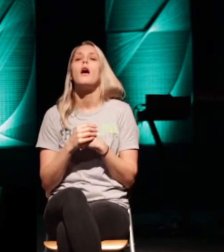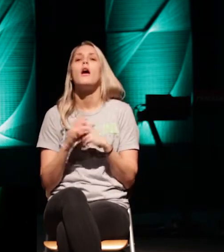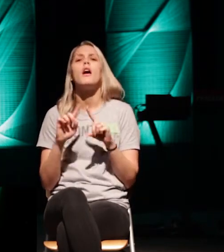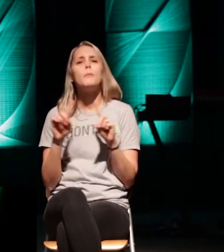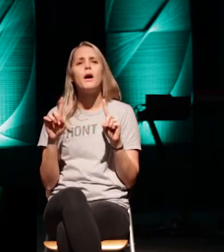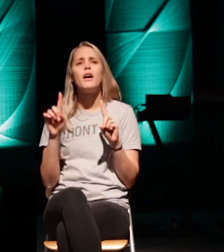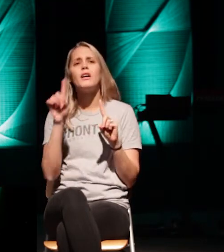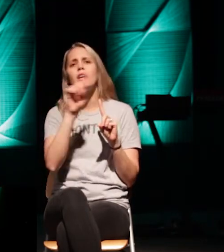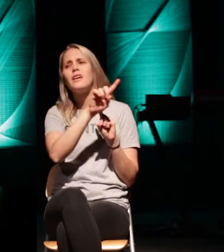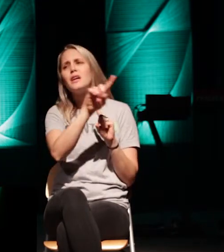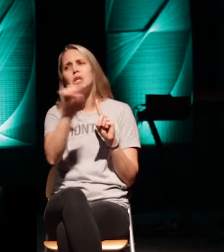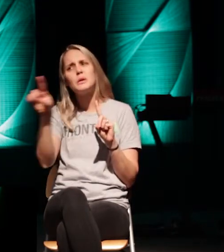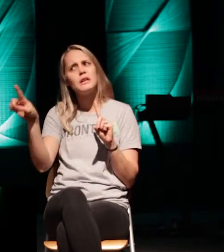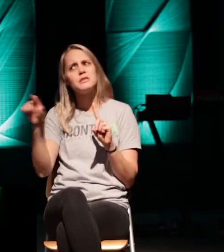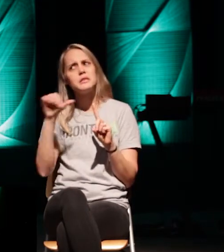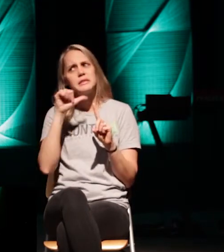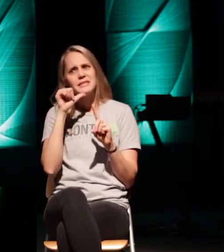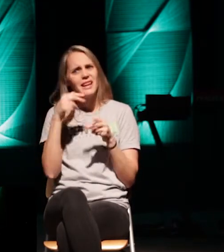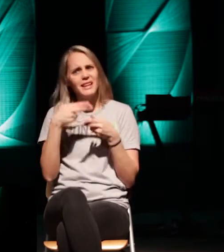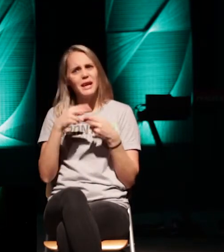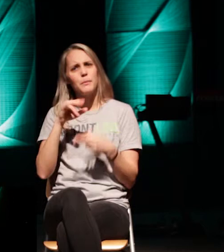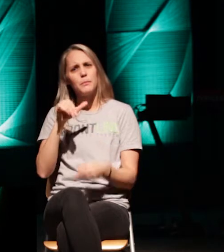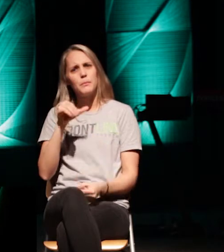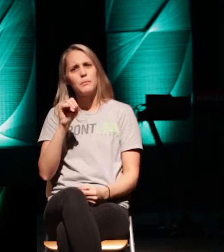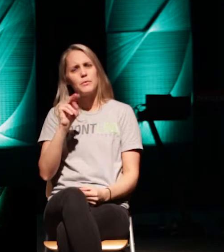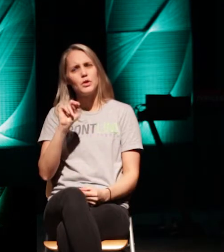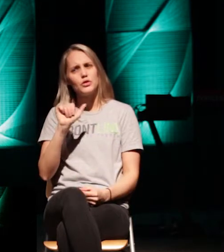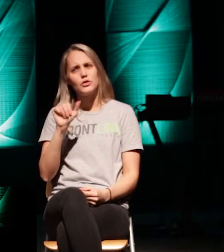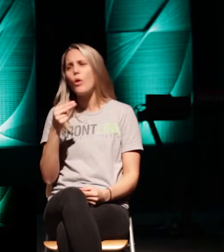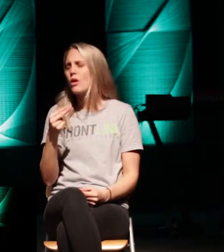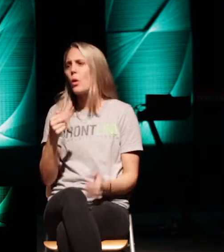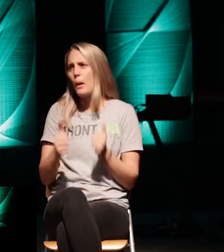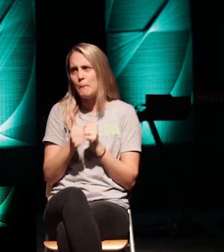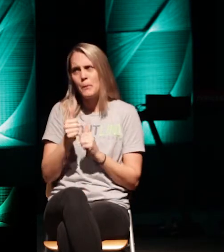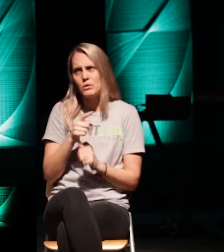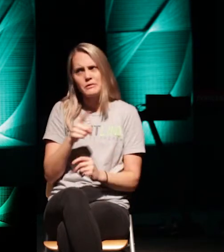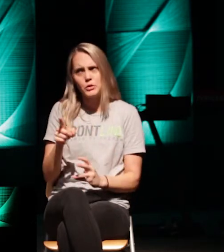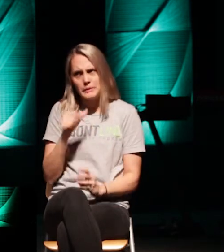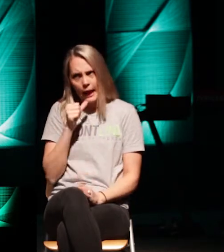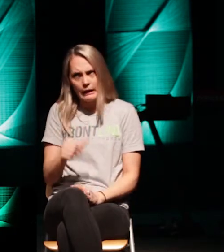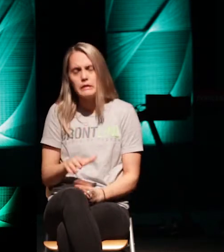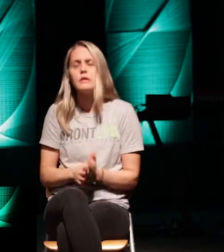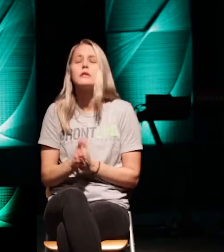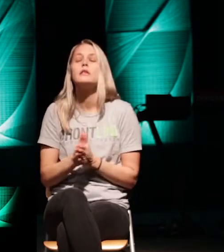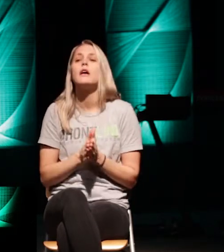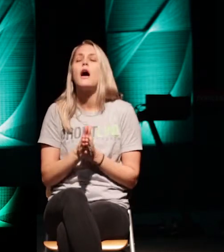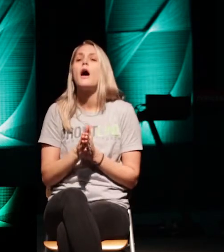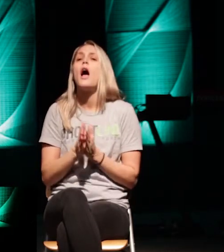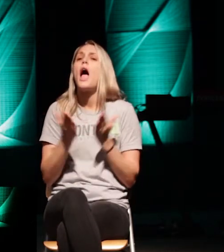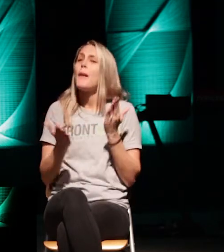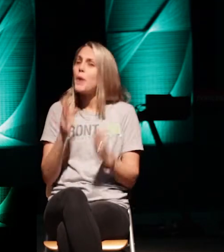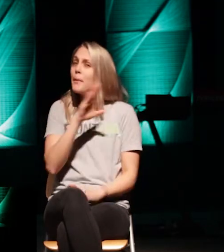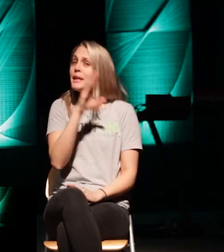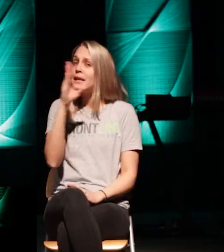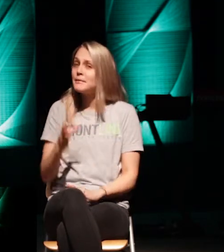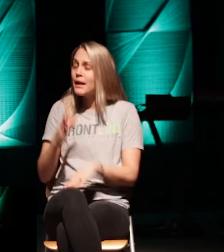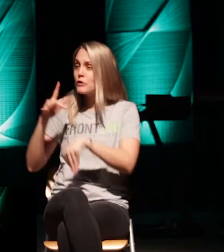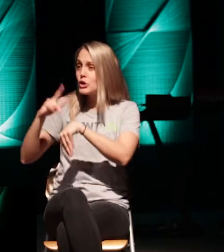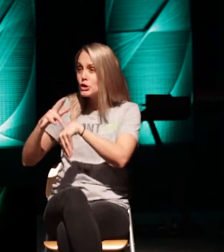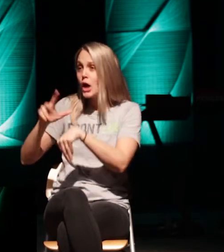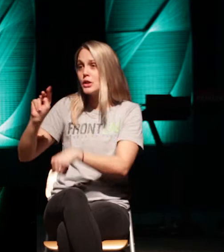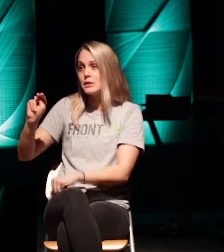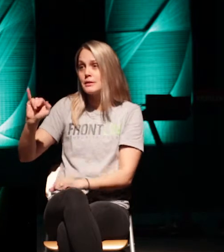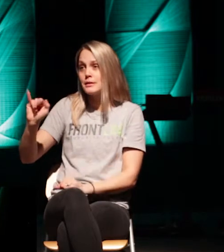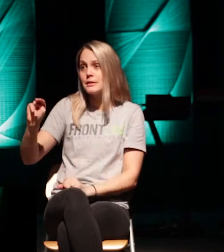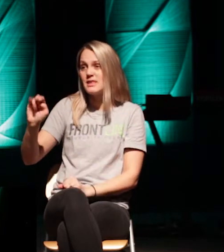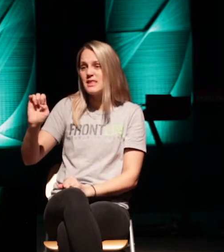Jonah. And probably most of us have never been to this place called Nineveh. So let's zoom out a little bit and go, who do these two